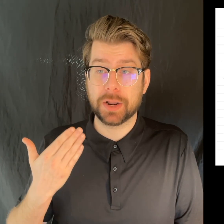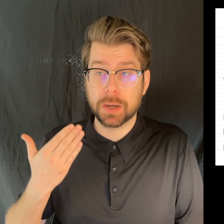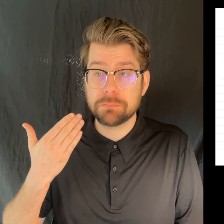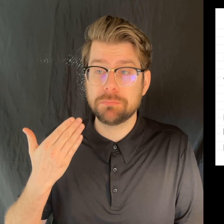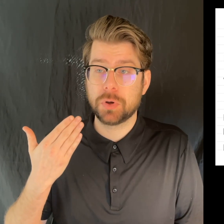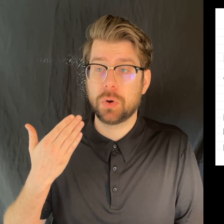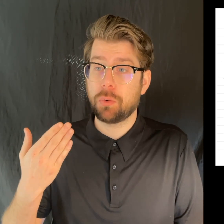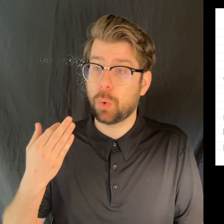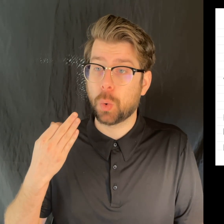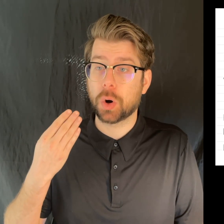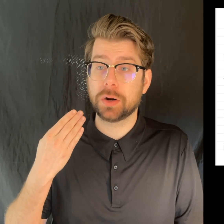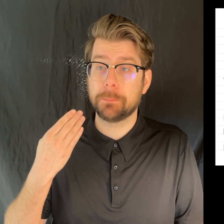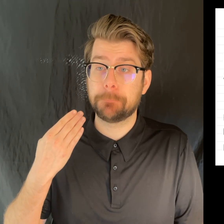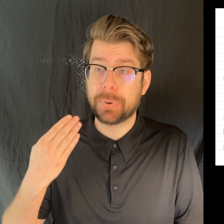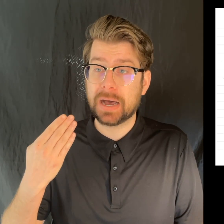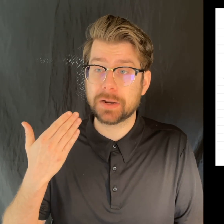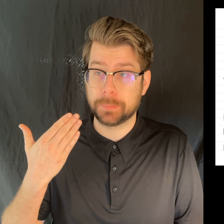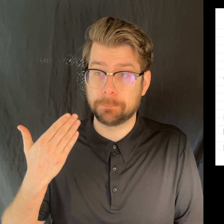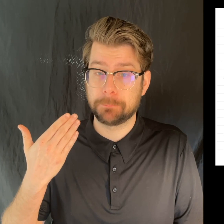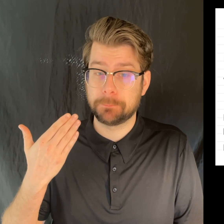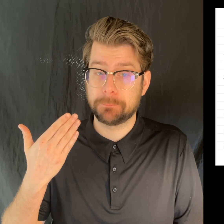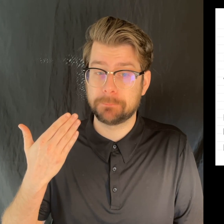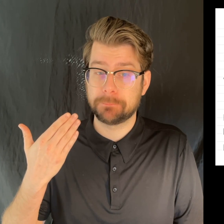Bottom or bottom.